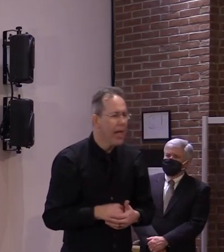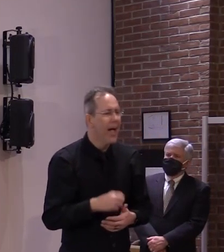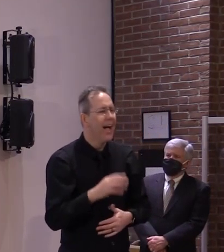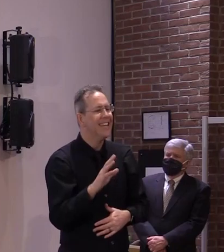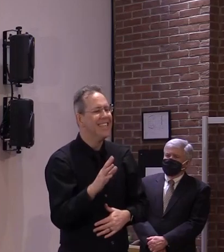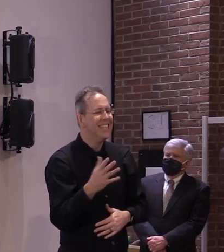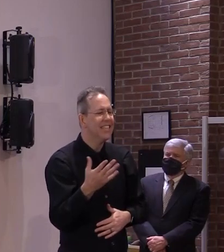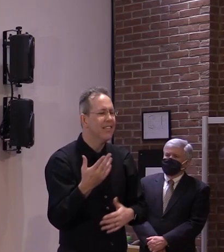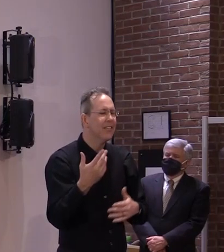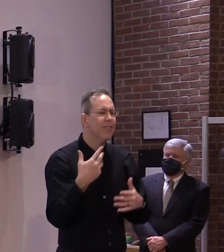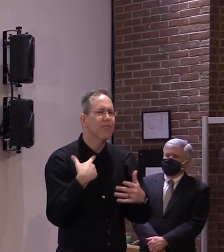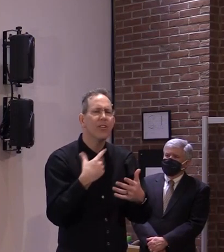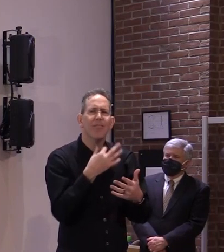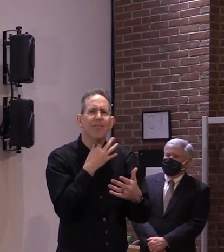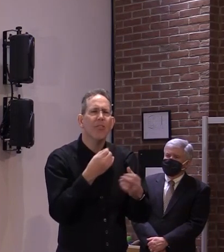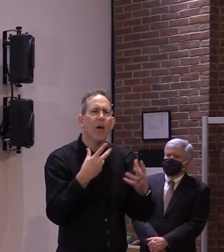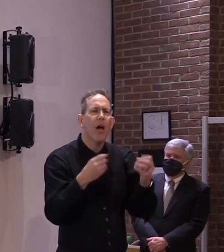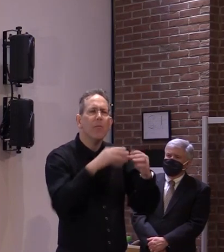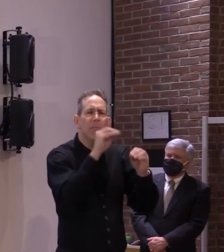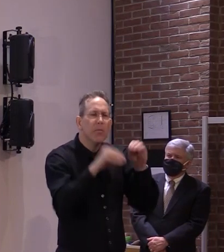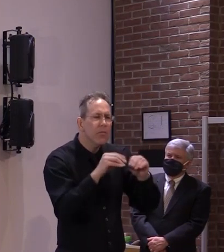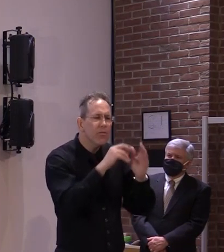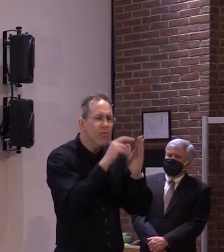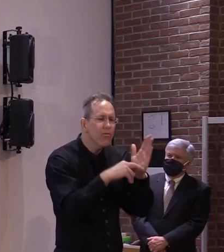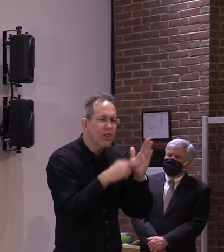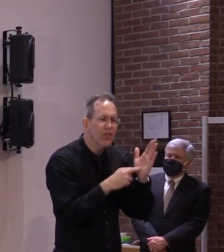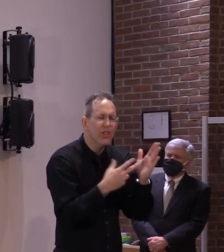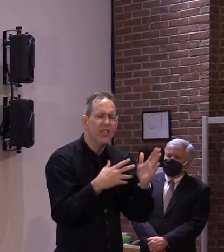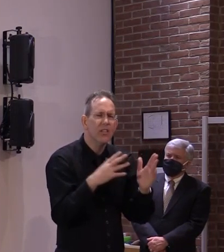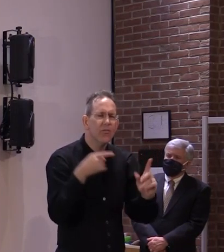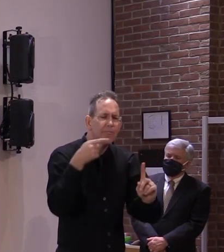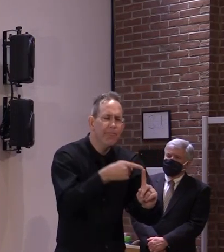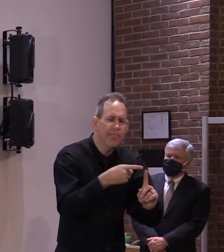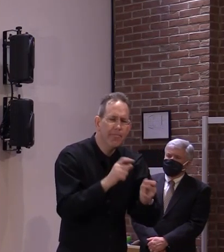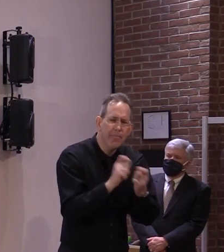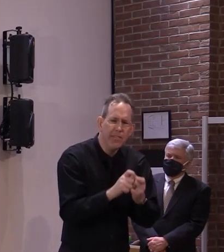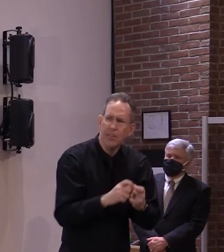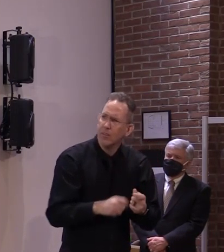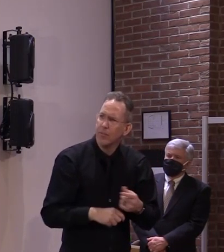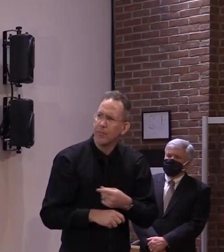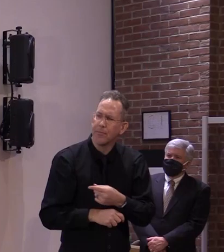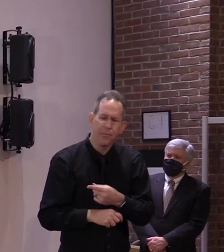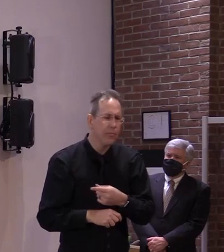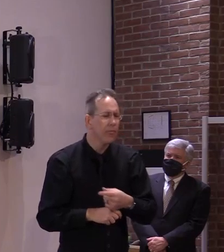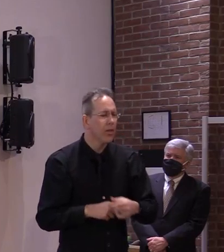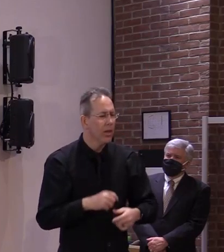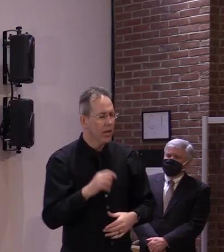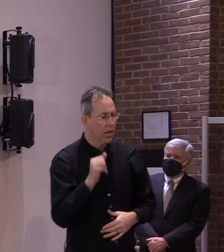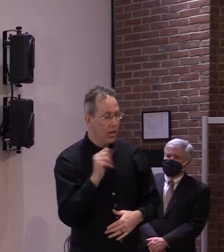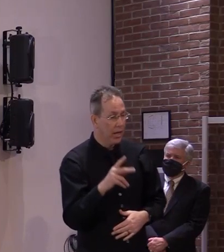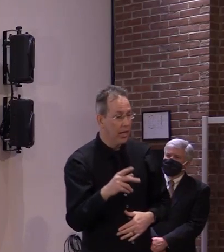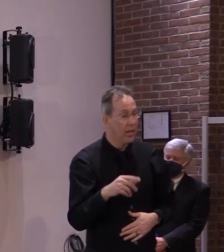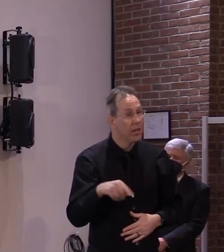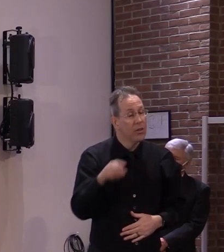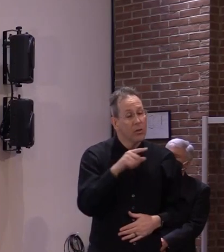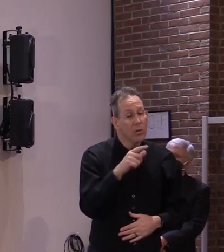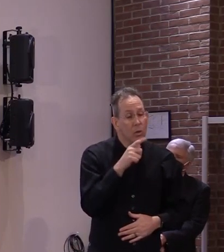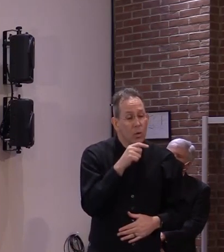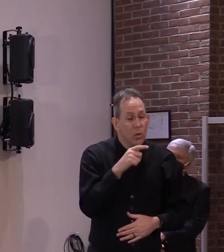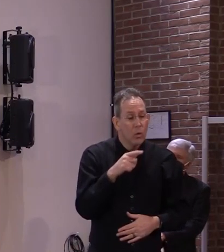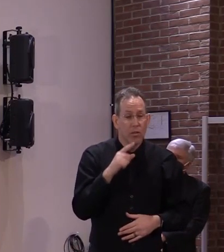coming from, because obviously somebody in the 60 to 74 group right now would have been vaccinated at the long-term care facility